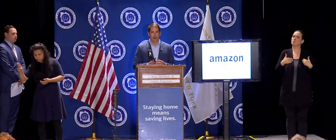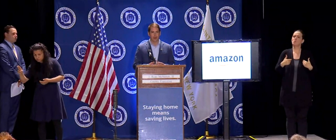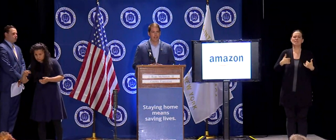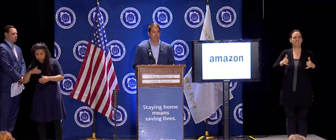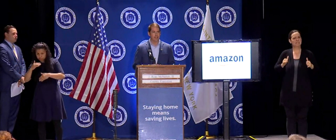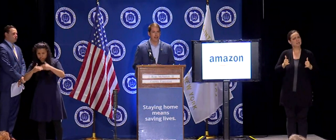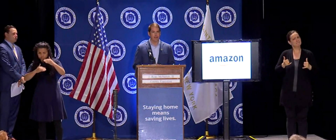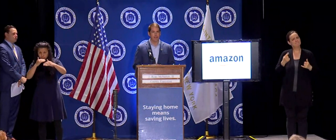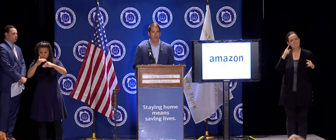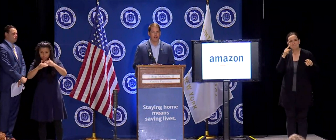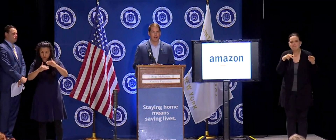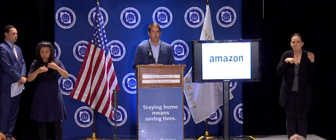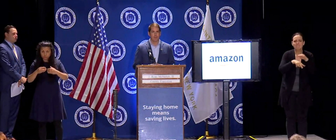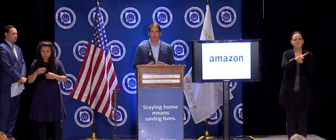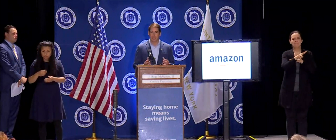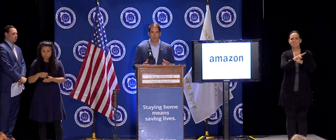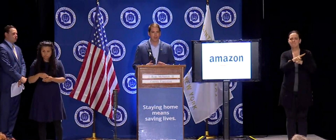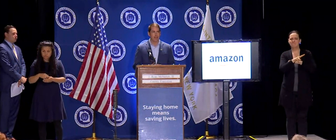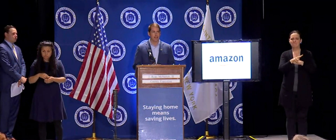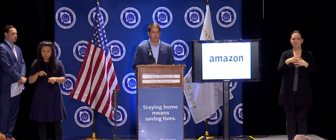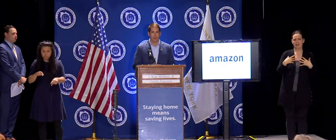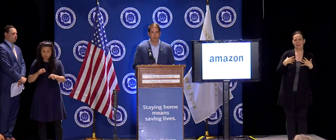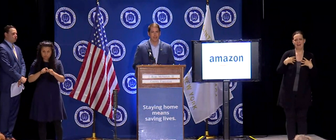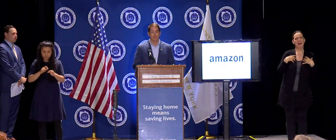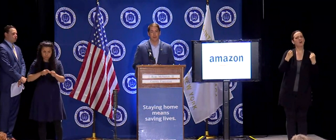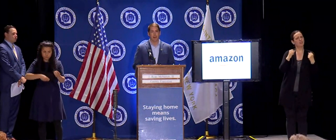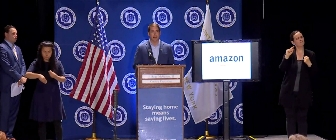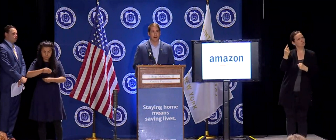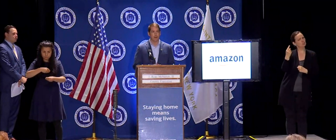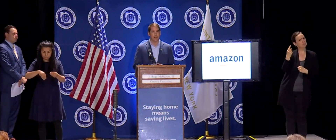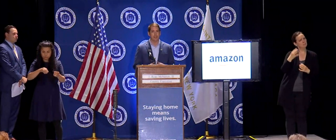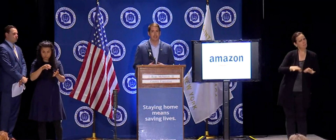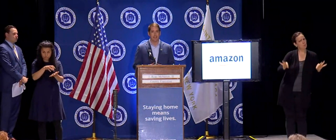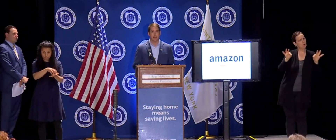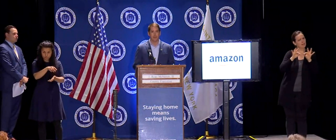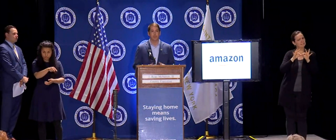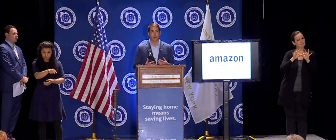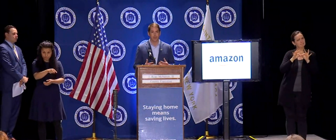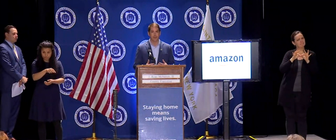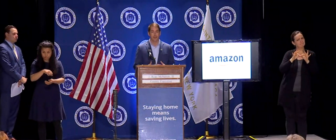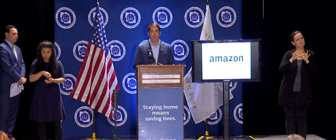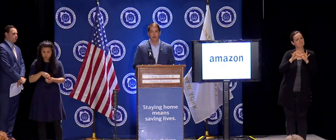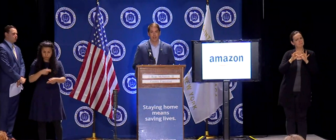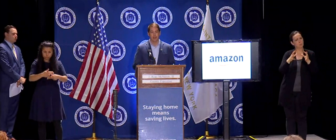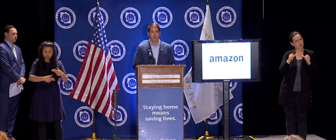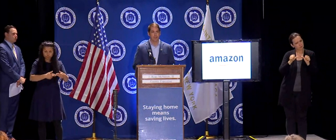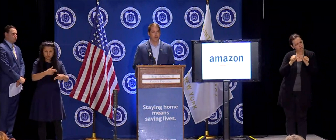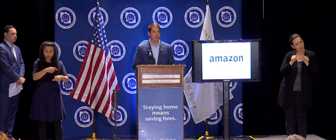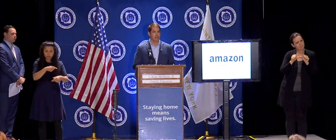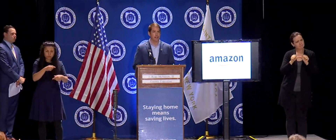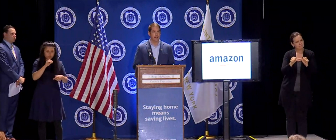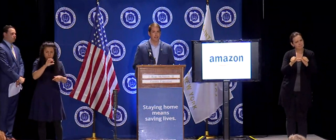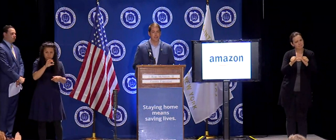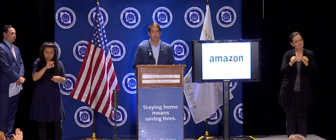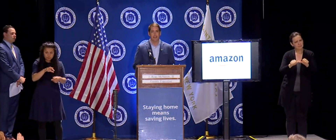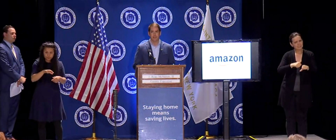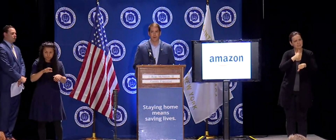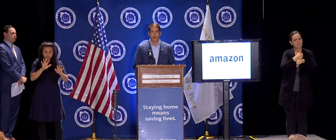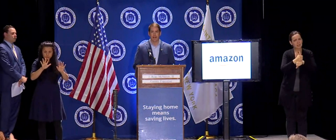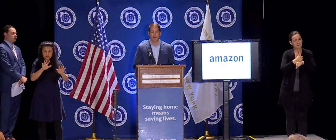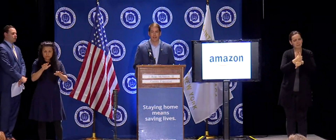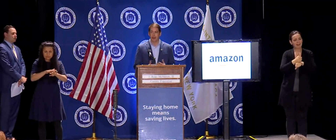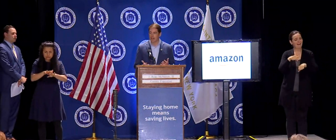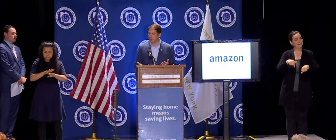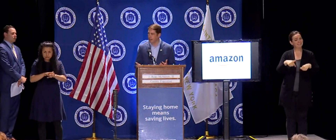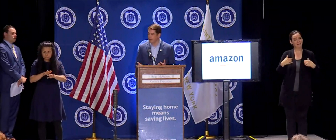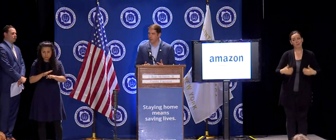that prioritizes health, those same ingredients we believe strongly are going to continue to produce great results like this. So